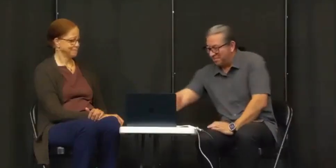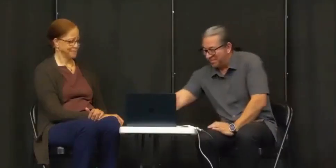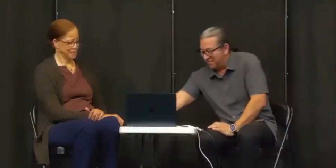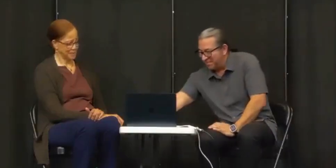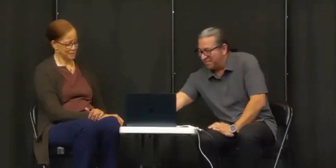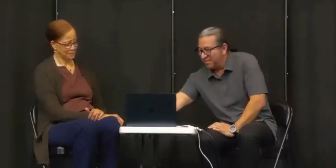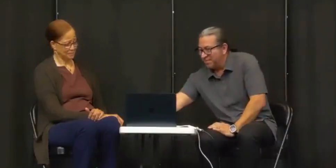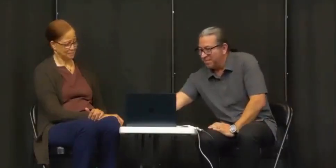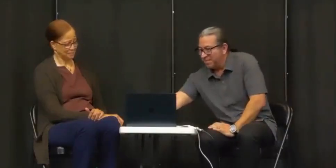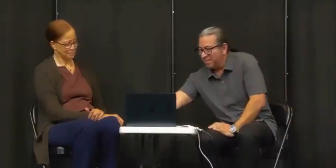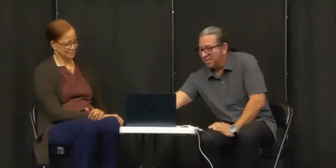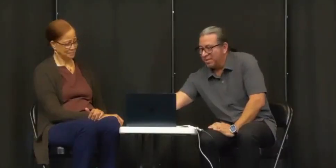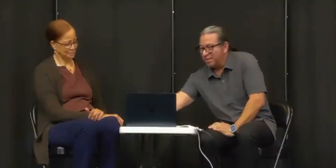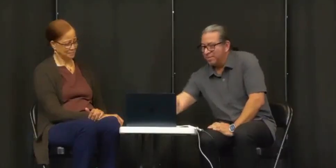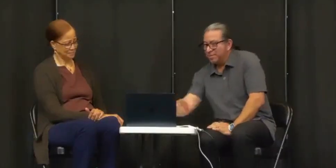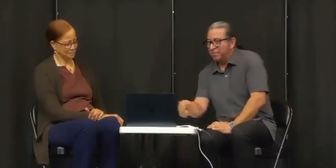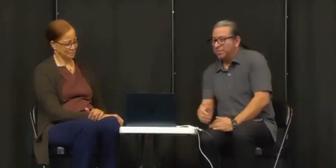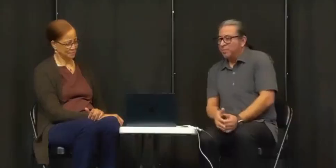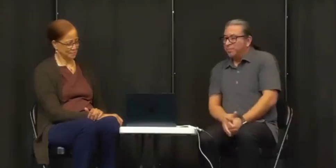it.